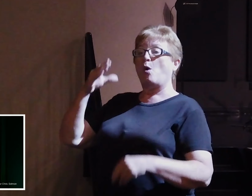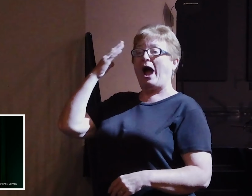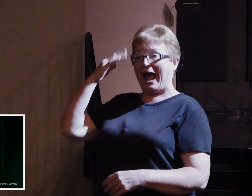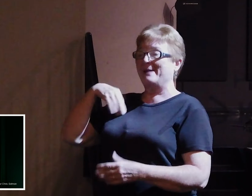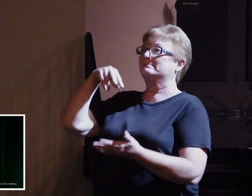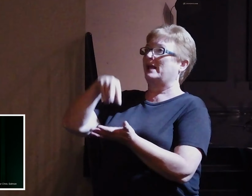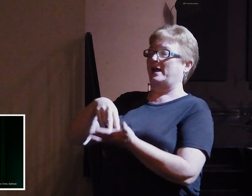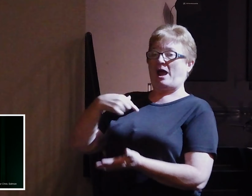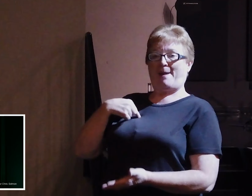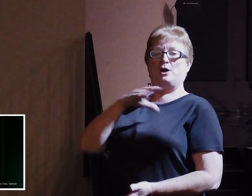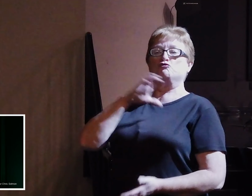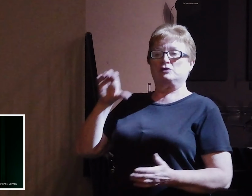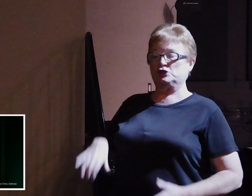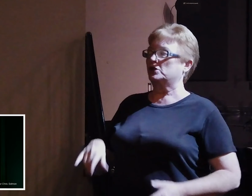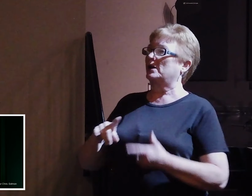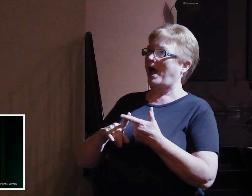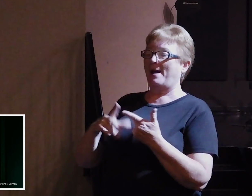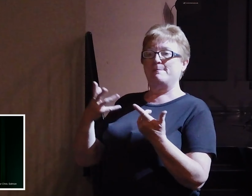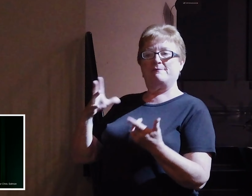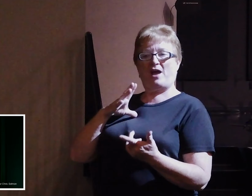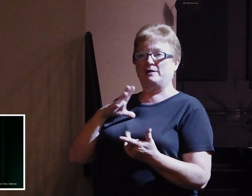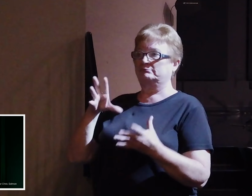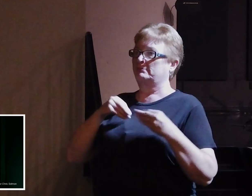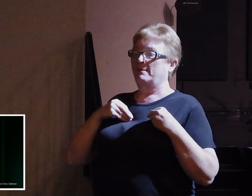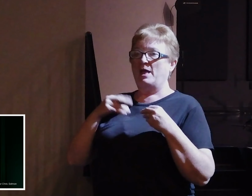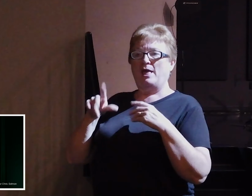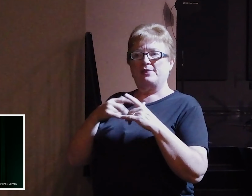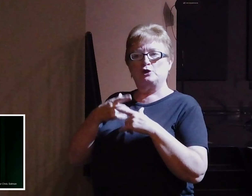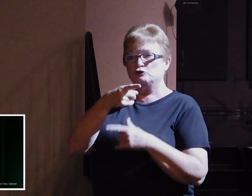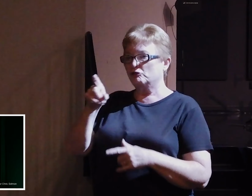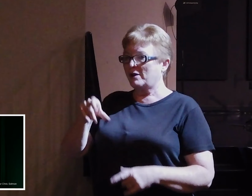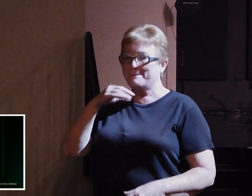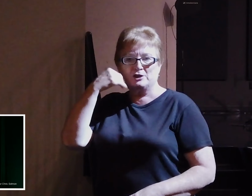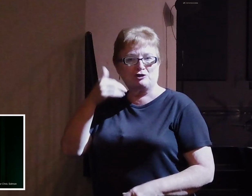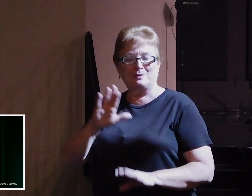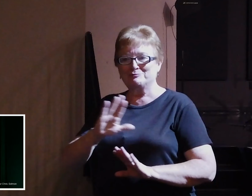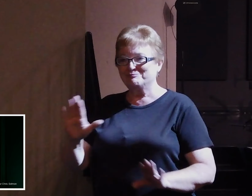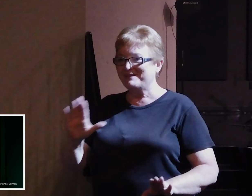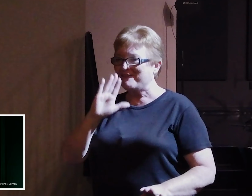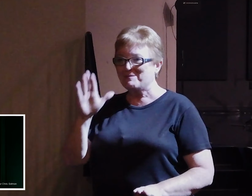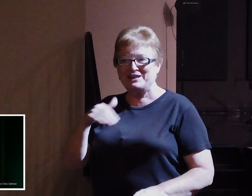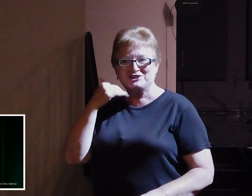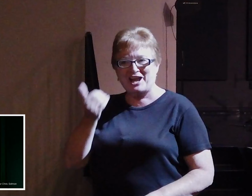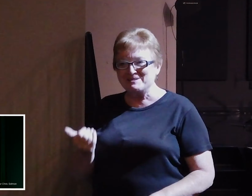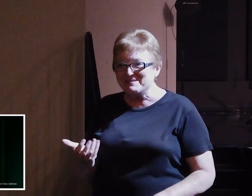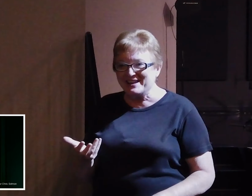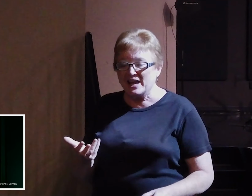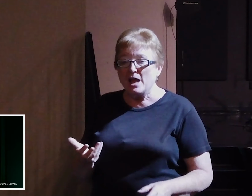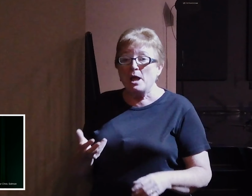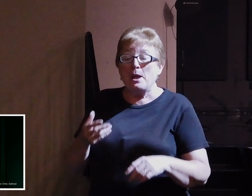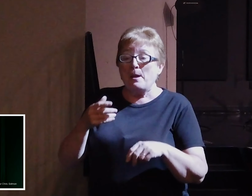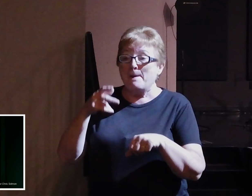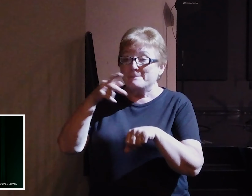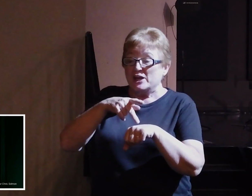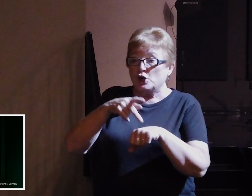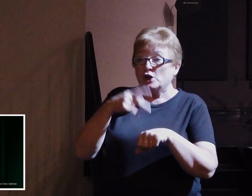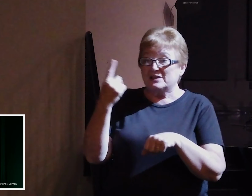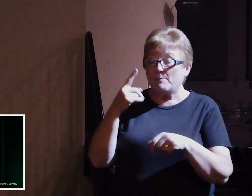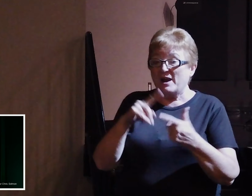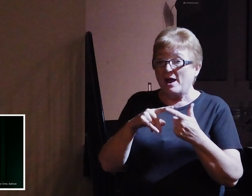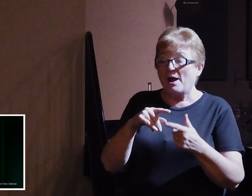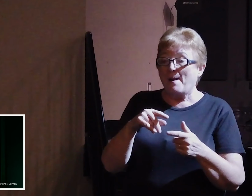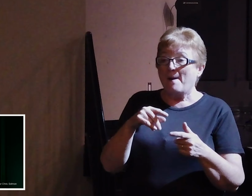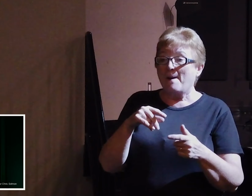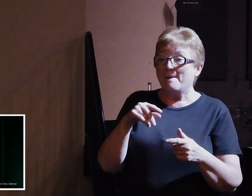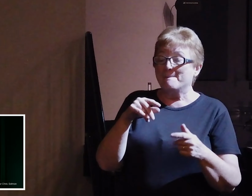is saying this. And especially when you know how his life ends. He was one of the ones that was martyred. Don't feel